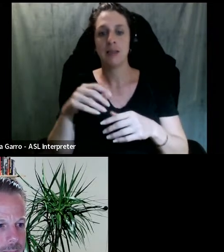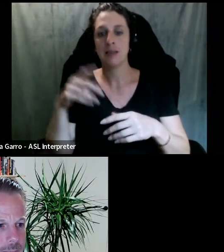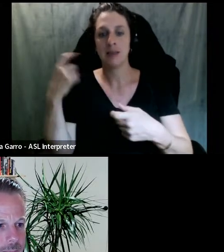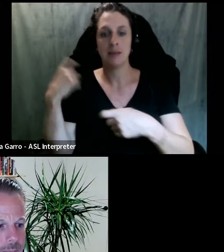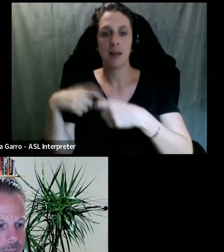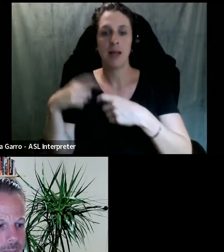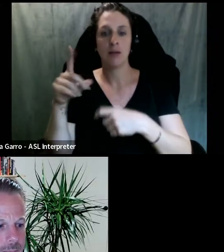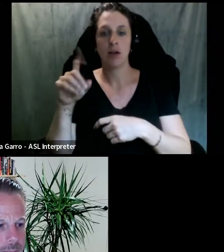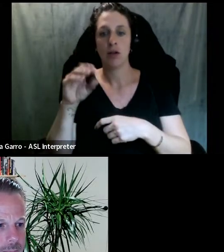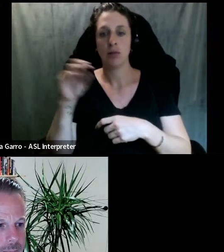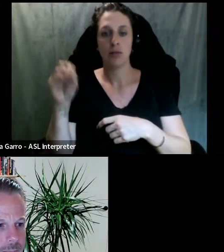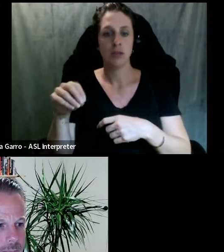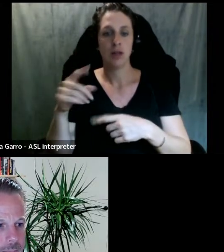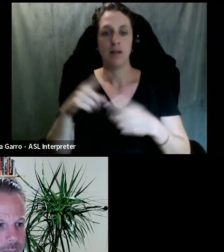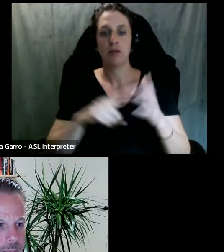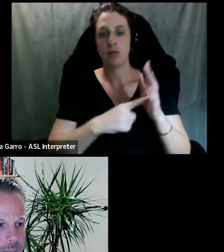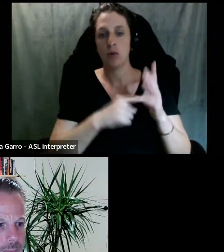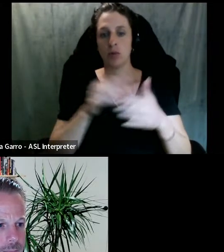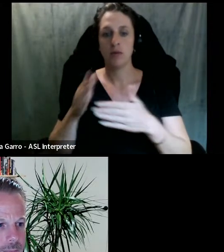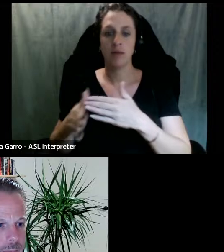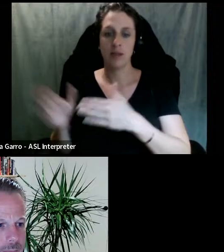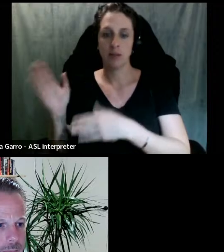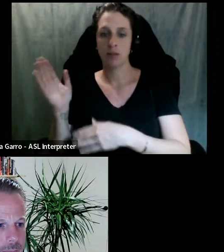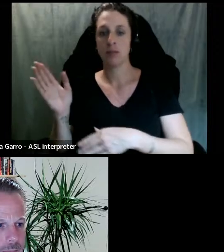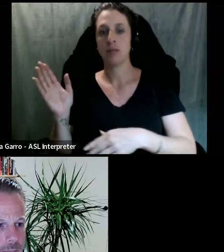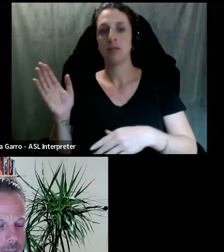our presentation. And,